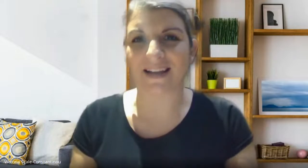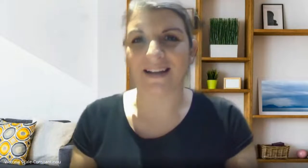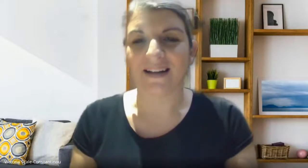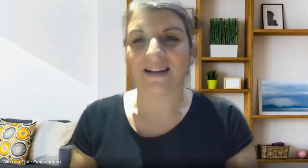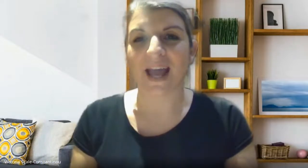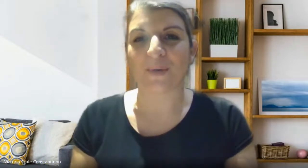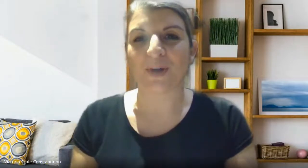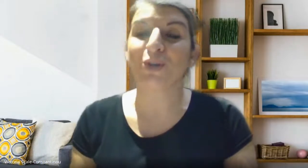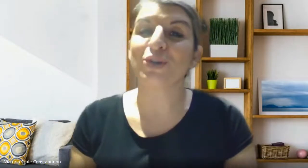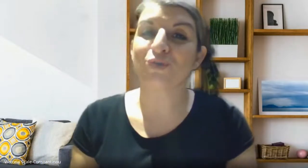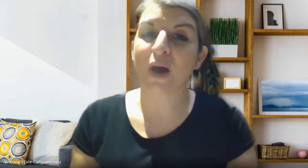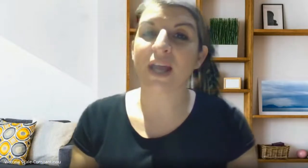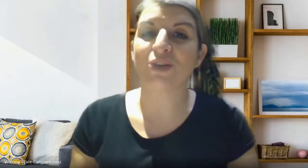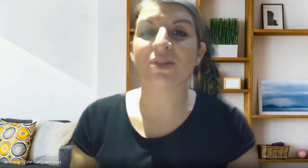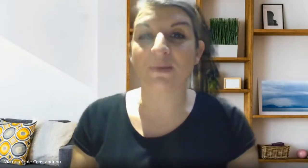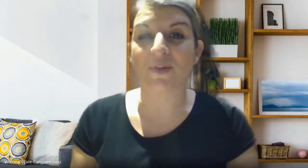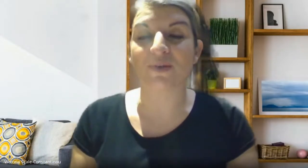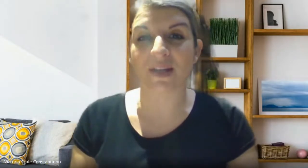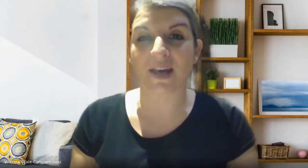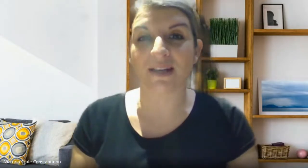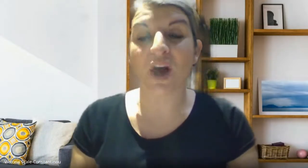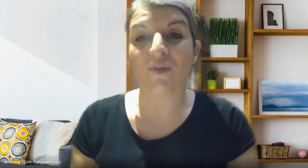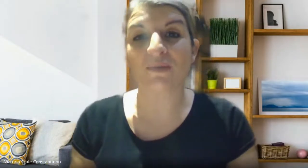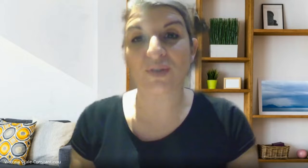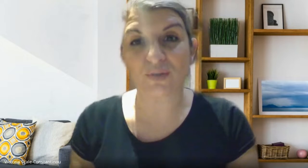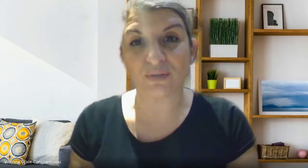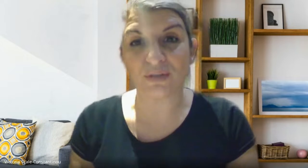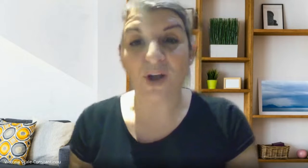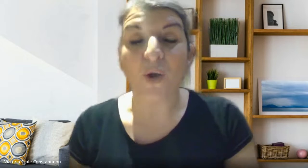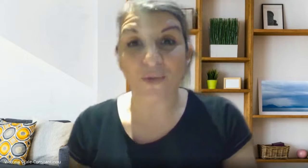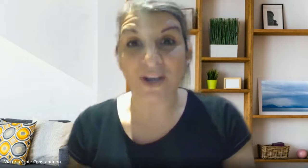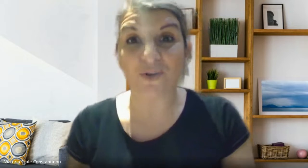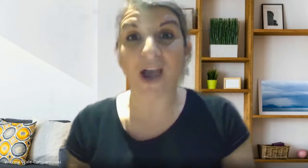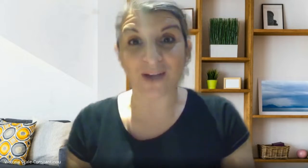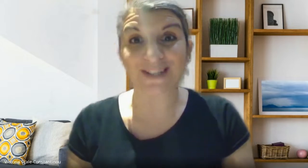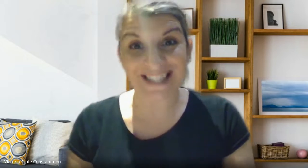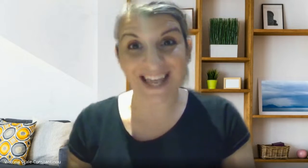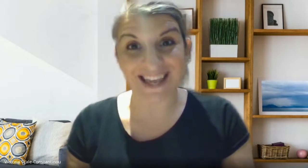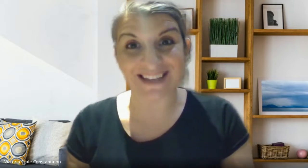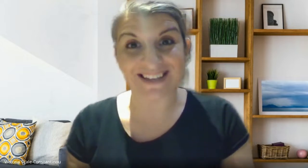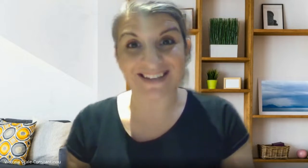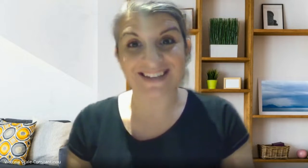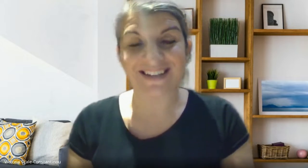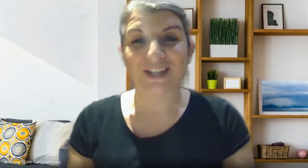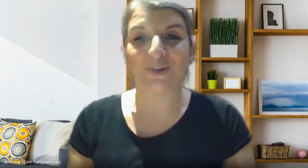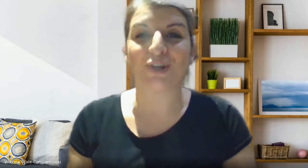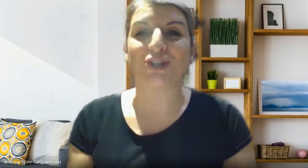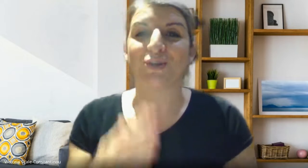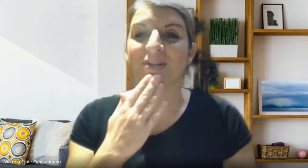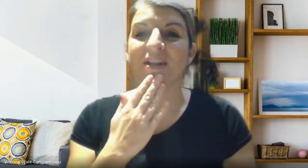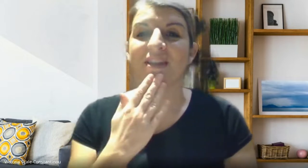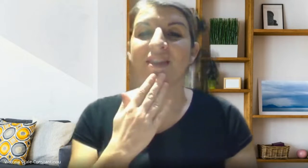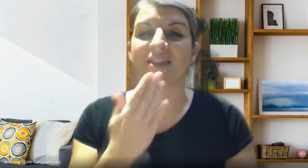Amazing. Now, you can try and use some of those signs around school or in your house today. You